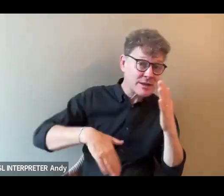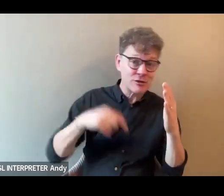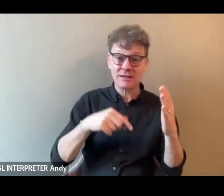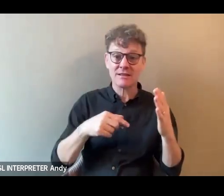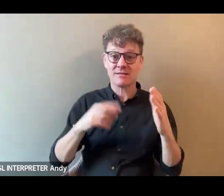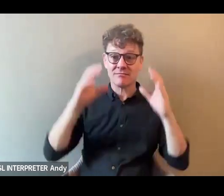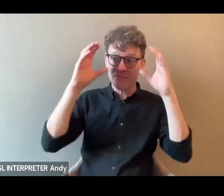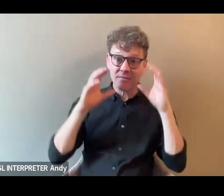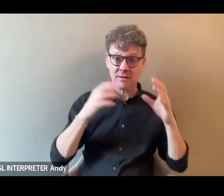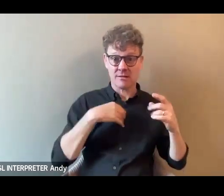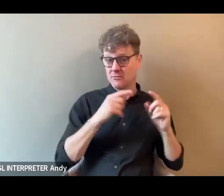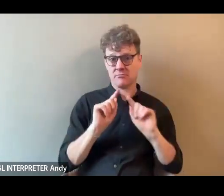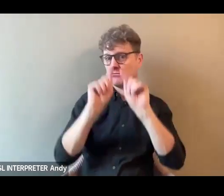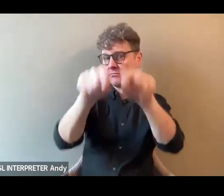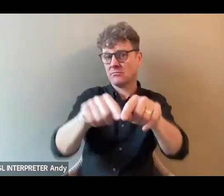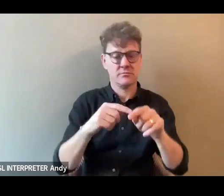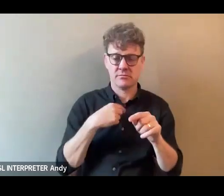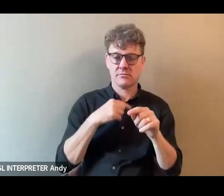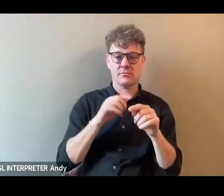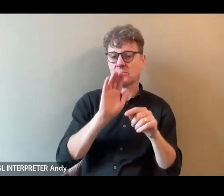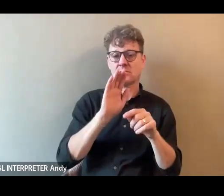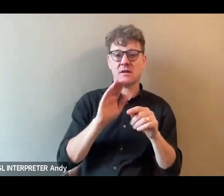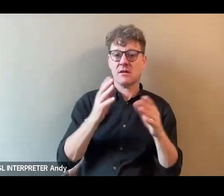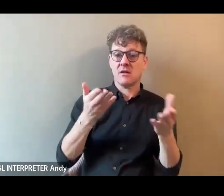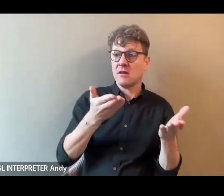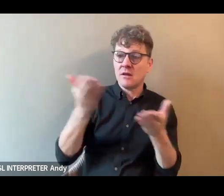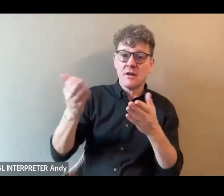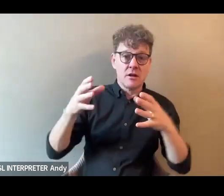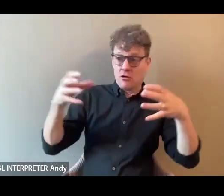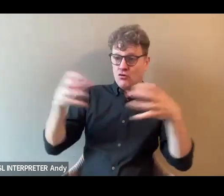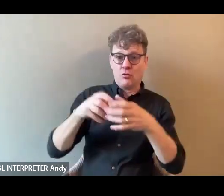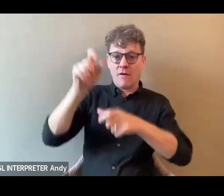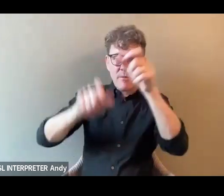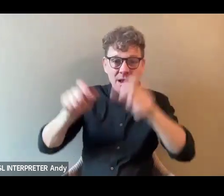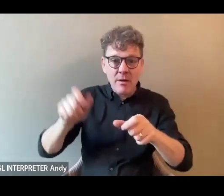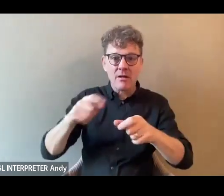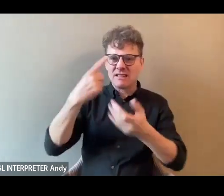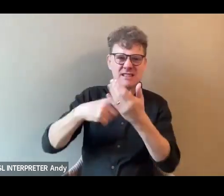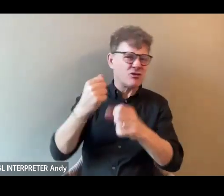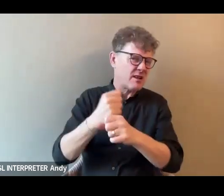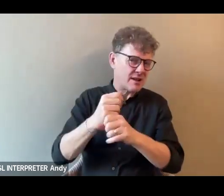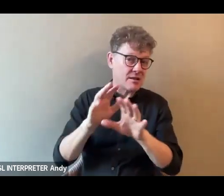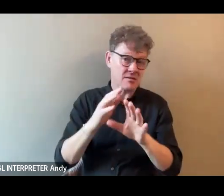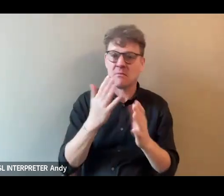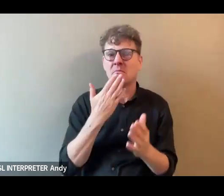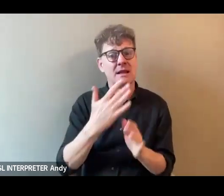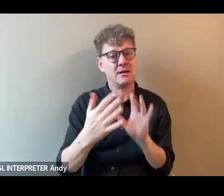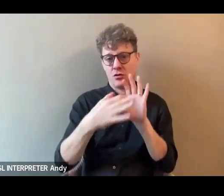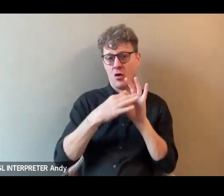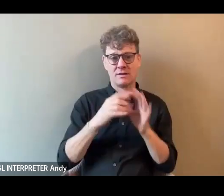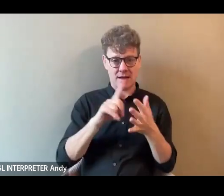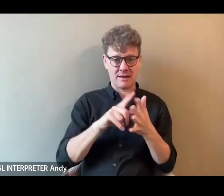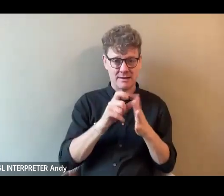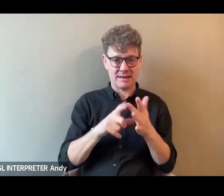organisation and a group of workers or a group of people or decision makers you would like to see, then please get in touch with EDICa after